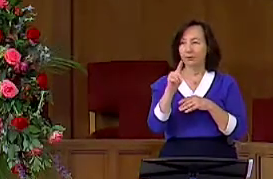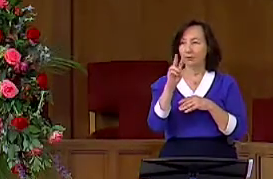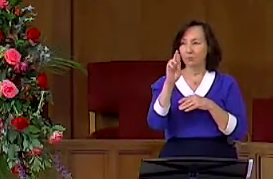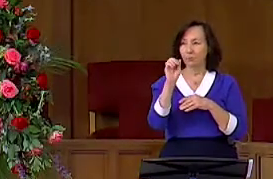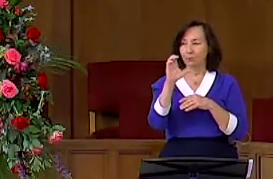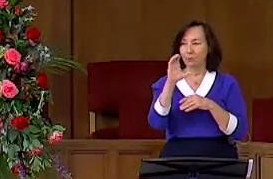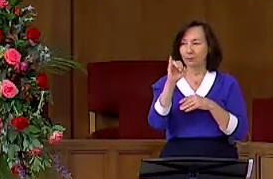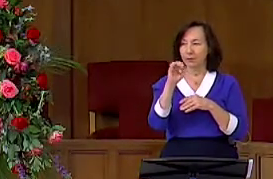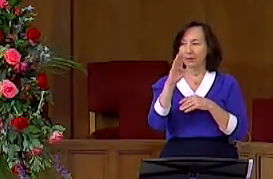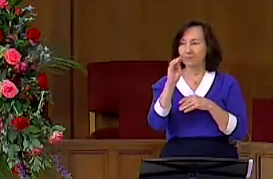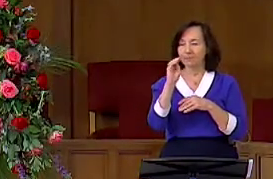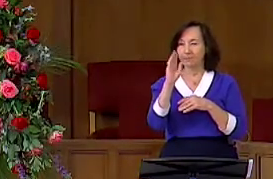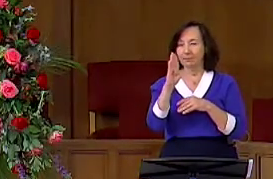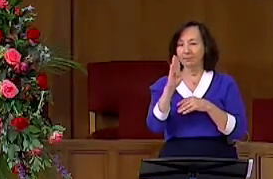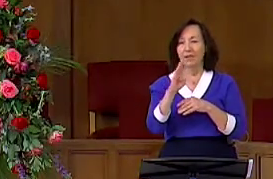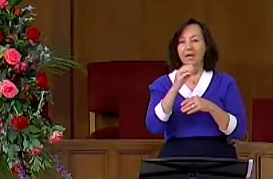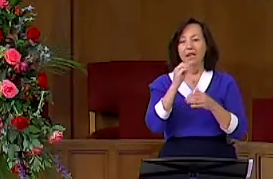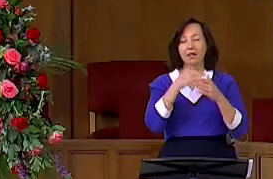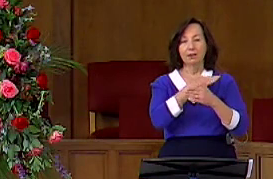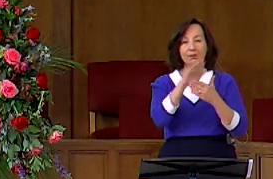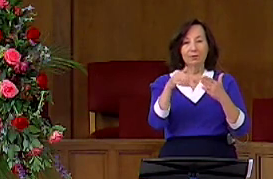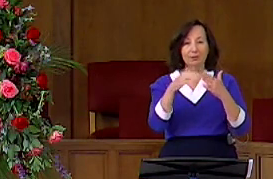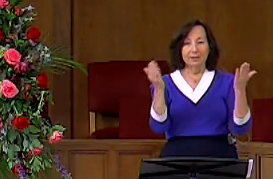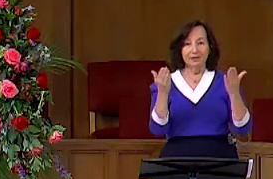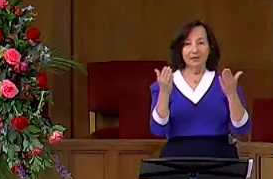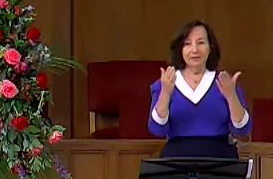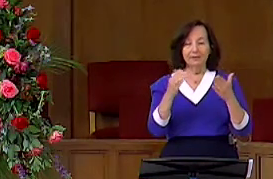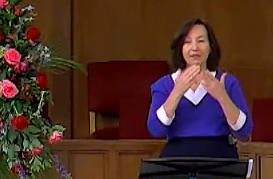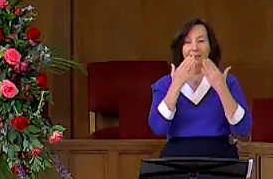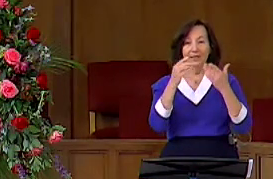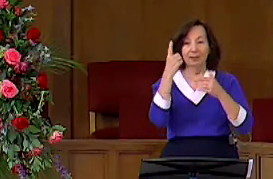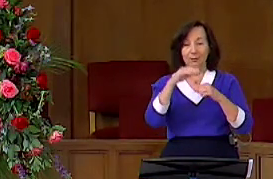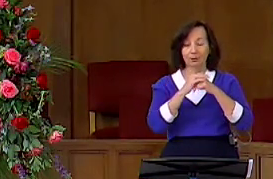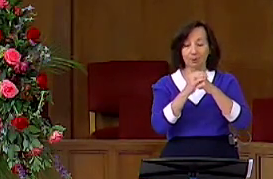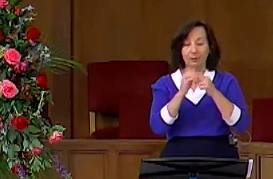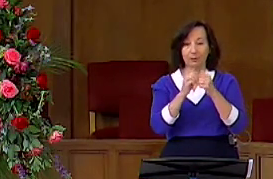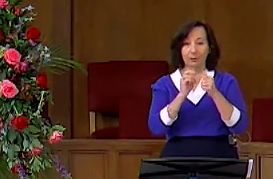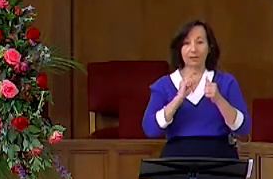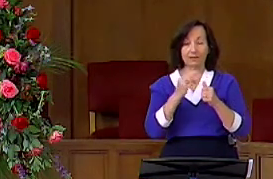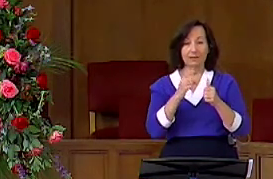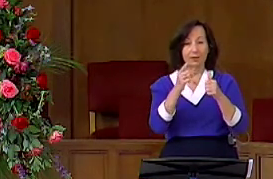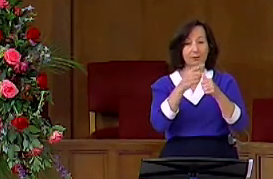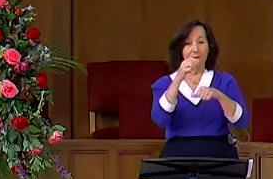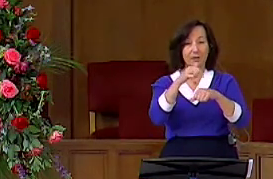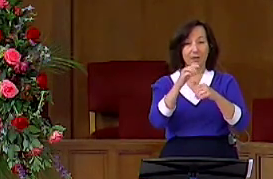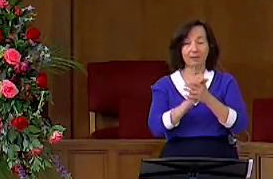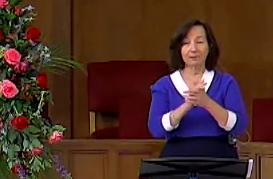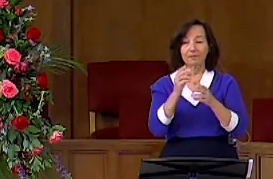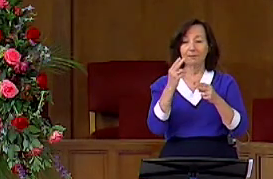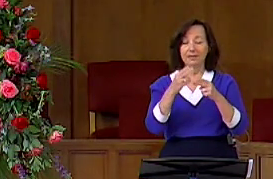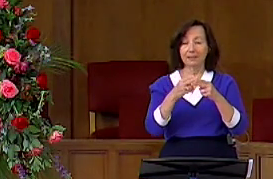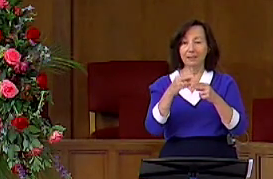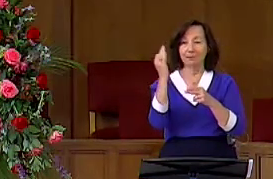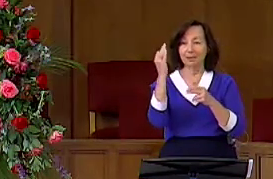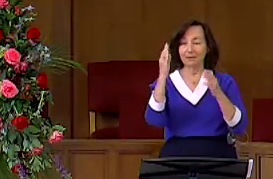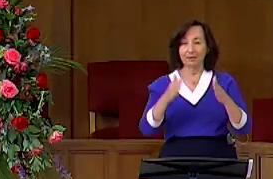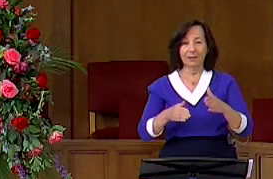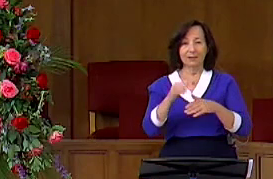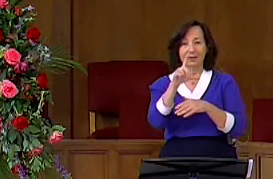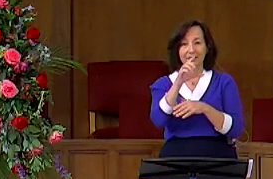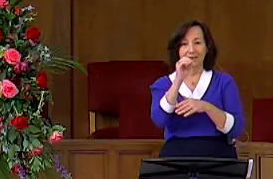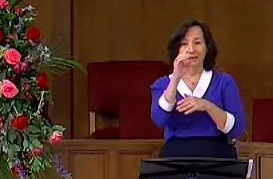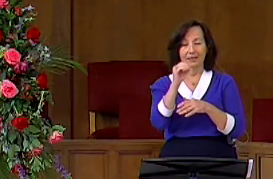here today, I appreciate you so very much for worshiping with us. If this is your first time, my name is Pastor Leo Tyler, and this is Bear